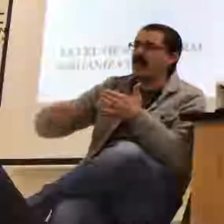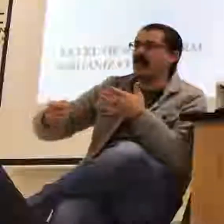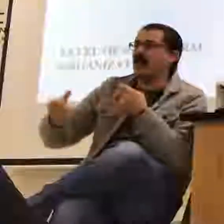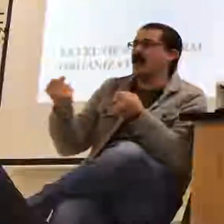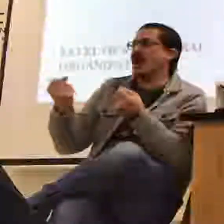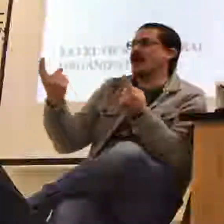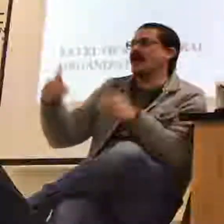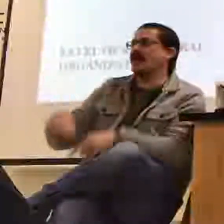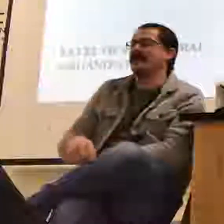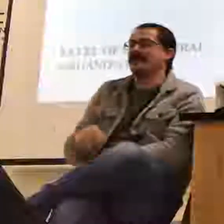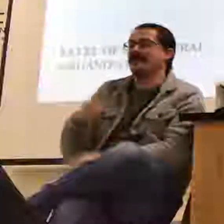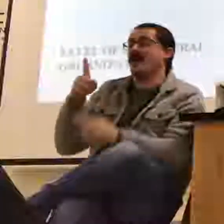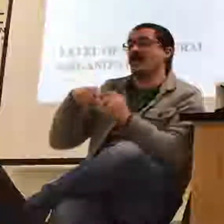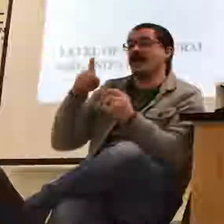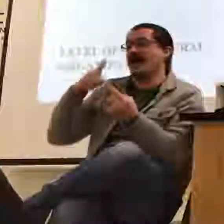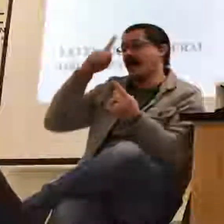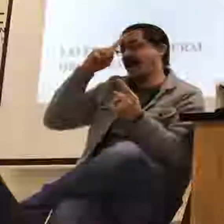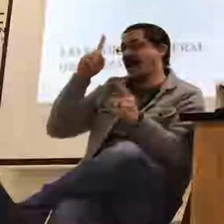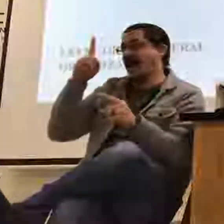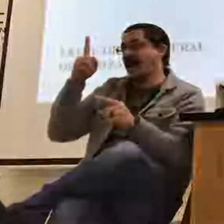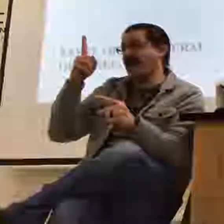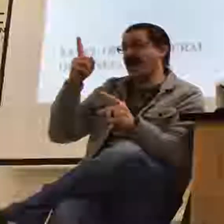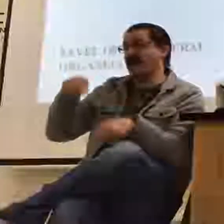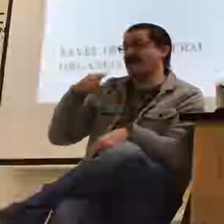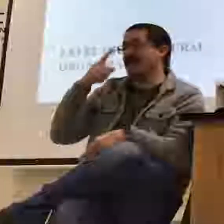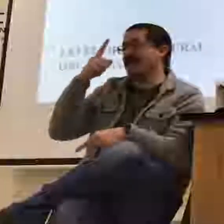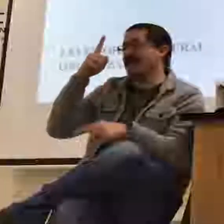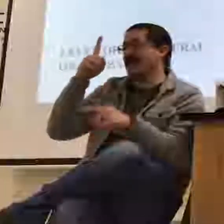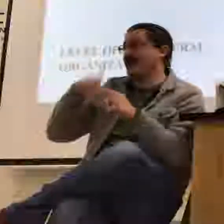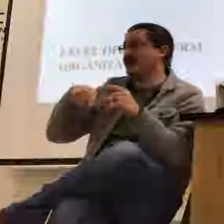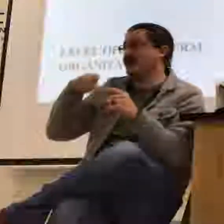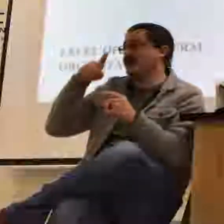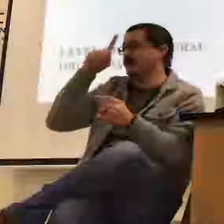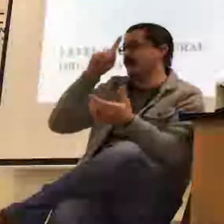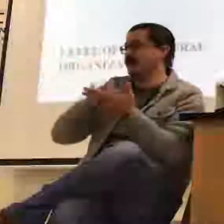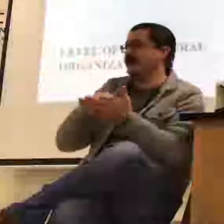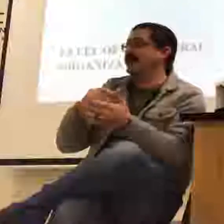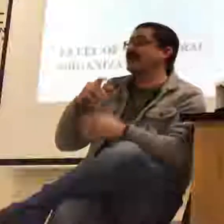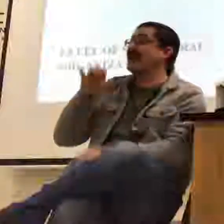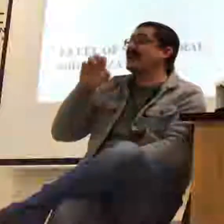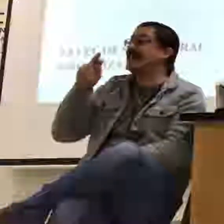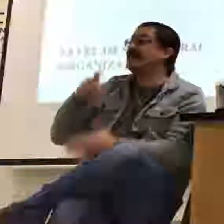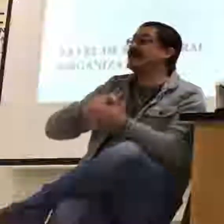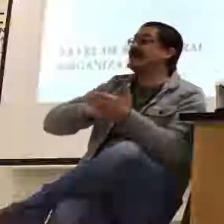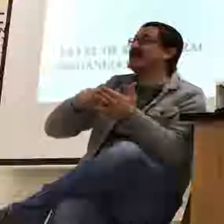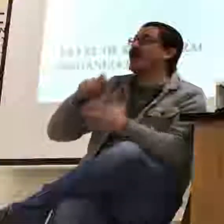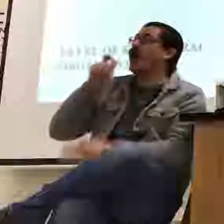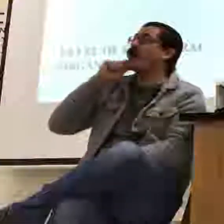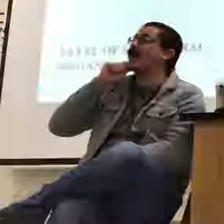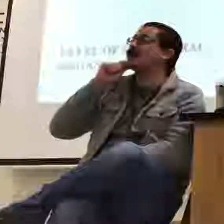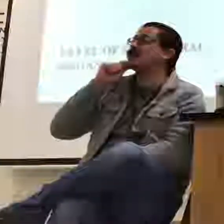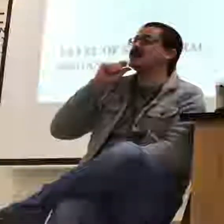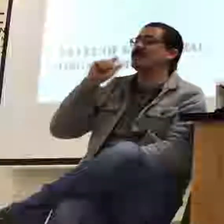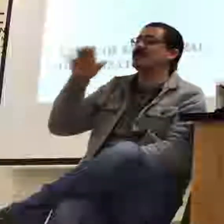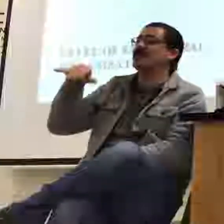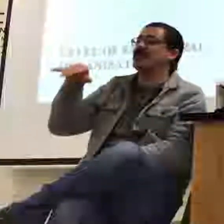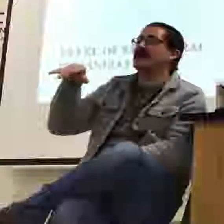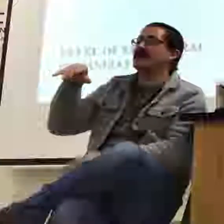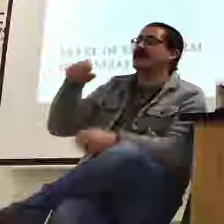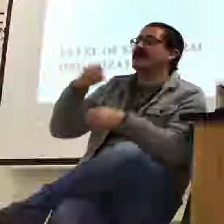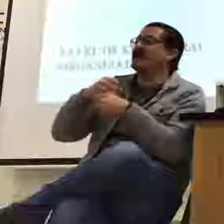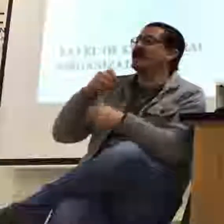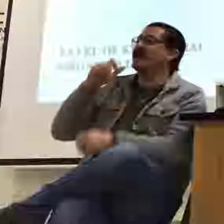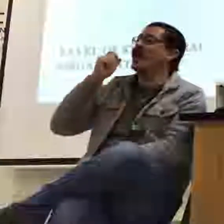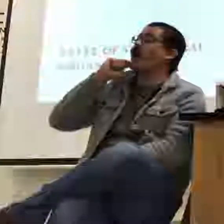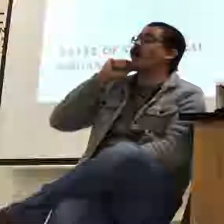that happened, I couldn't believe it. They even keyed a racial epithet, which made it a hate crime. And it was not good.